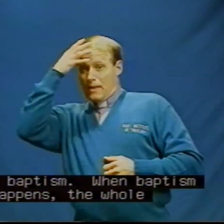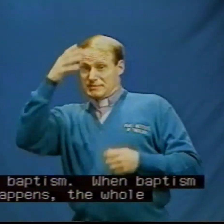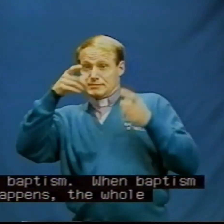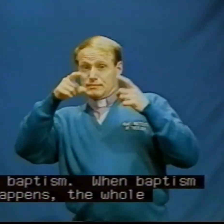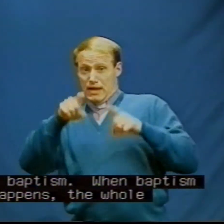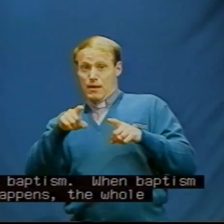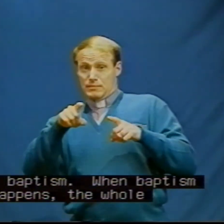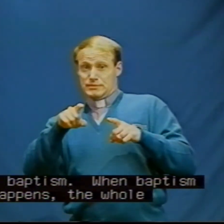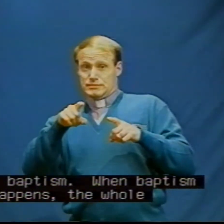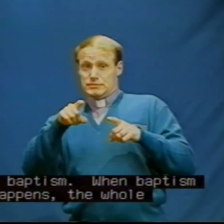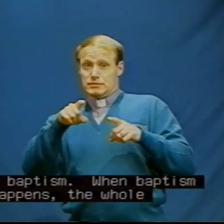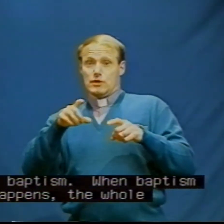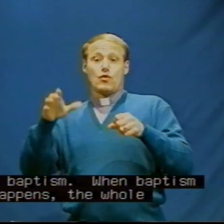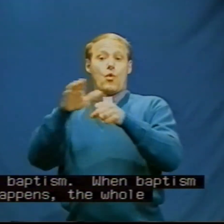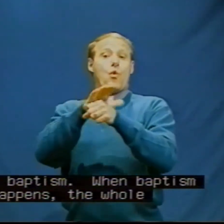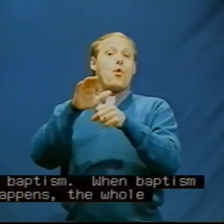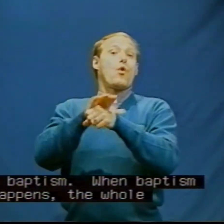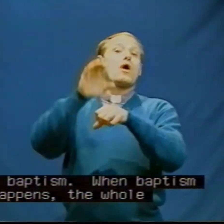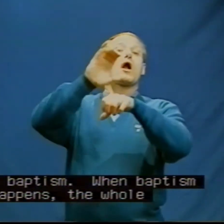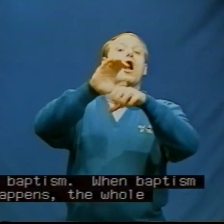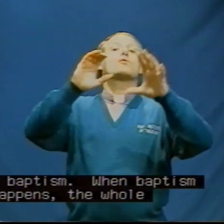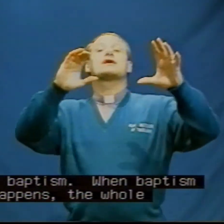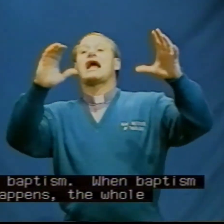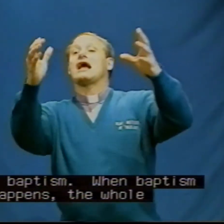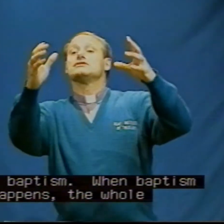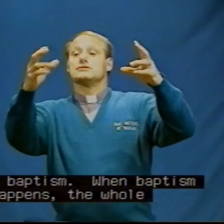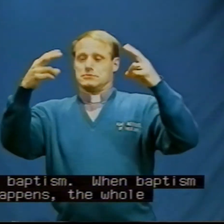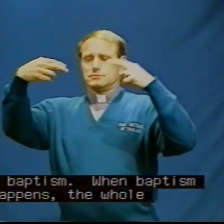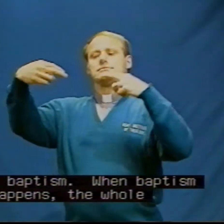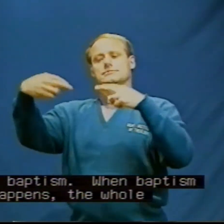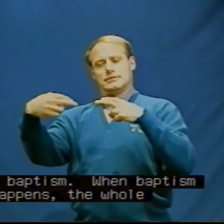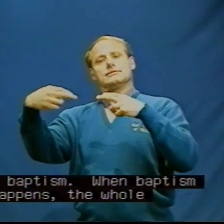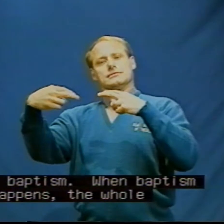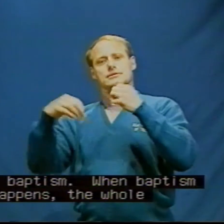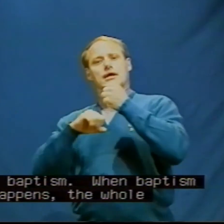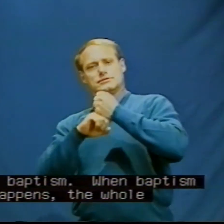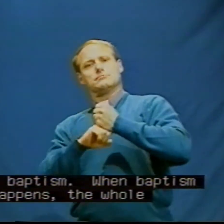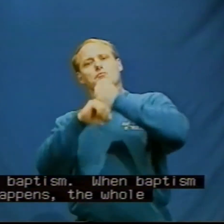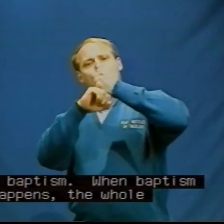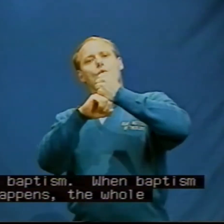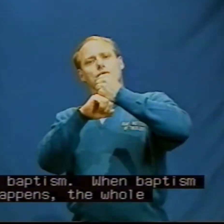When baptism happens, the whole congregation